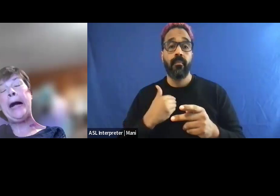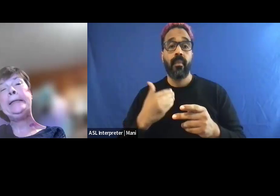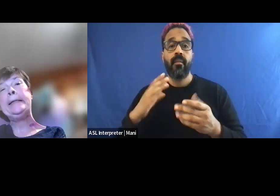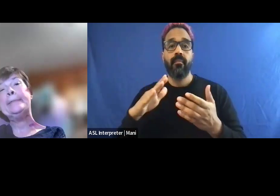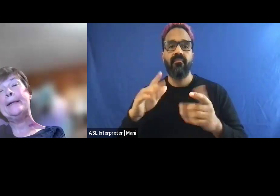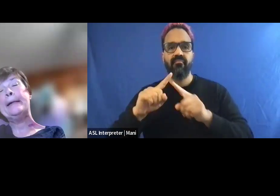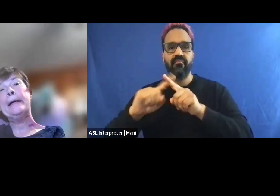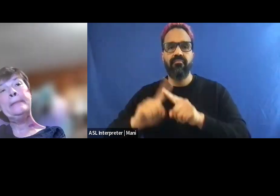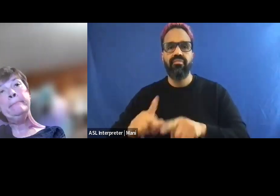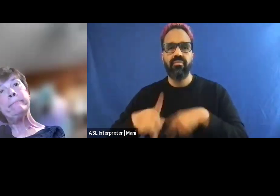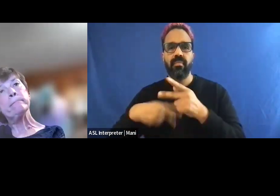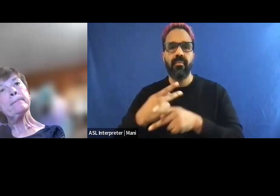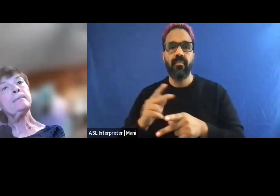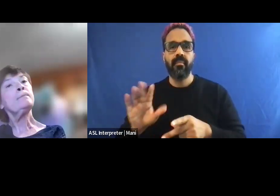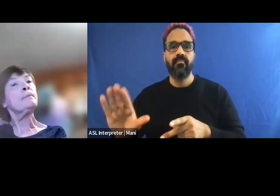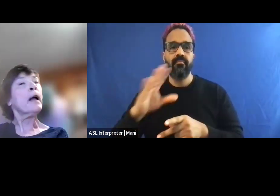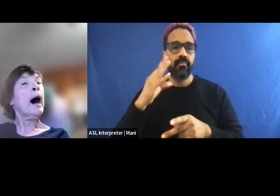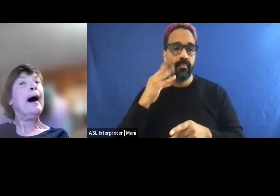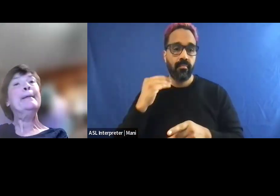other kinds of